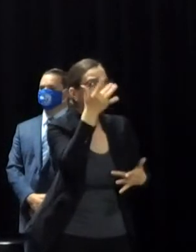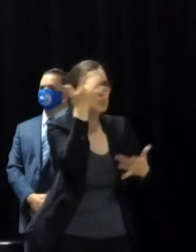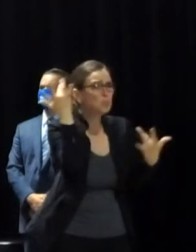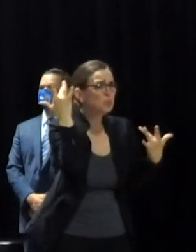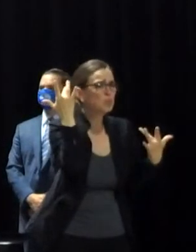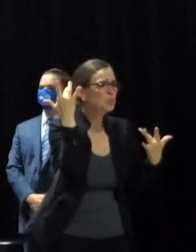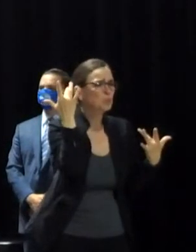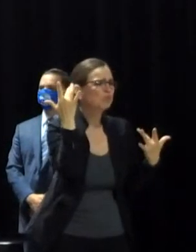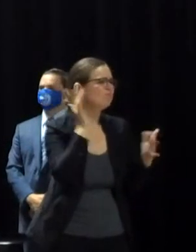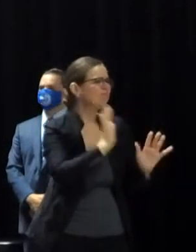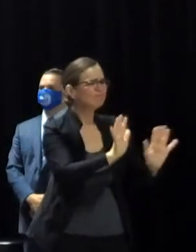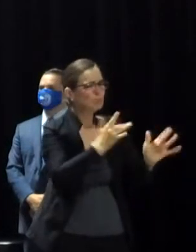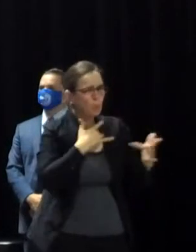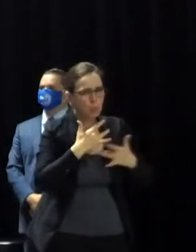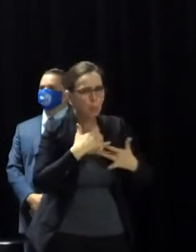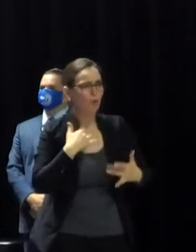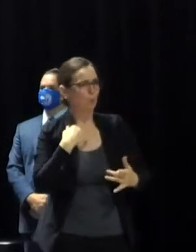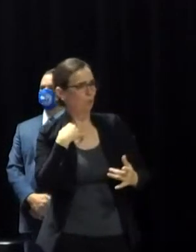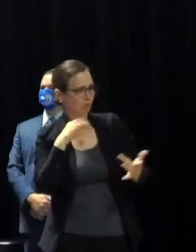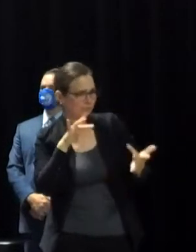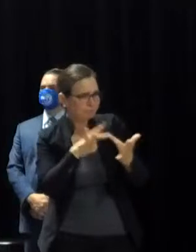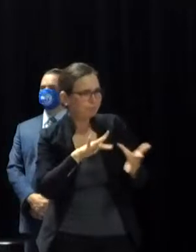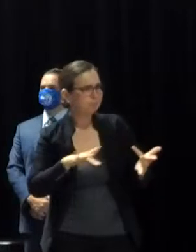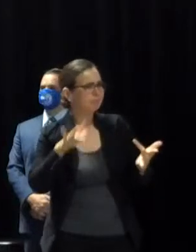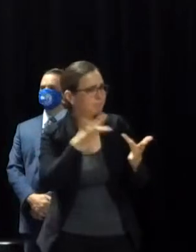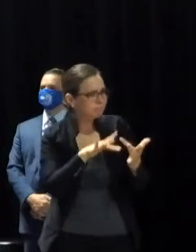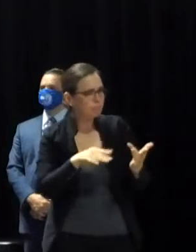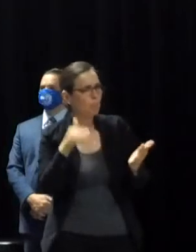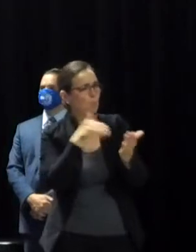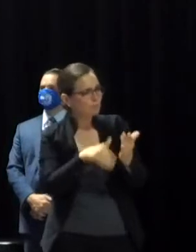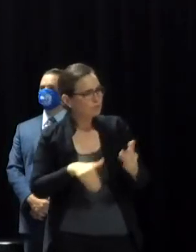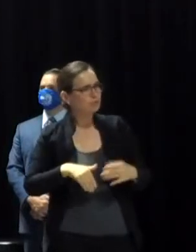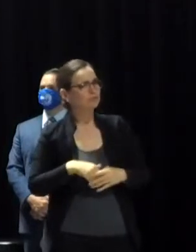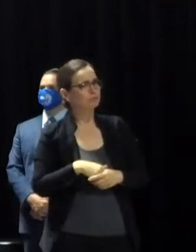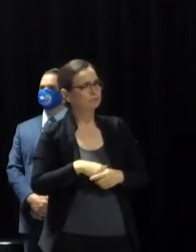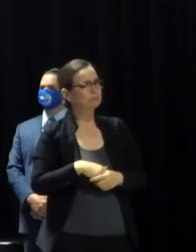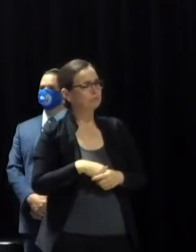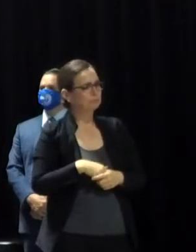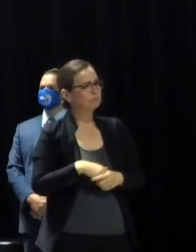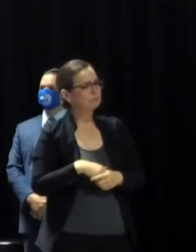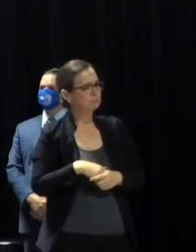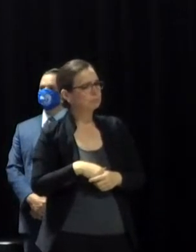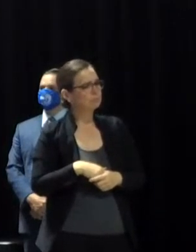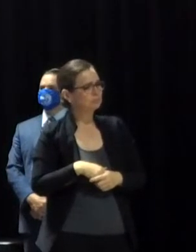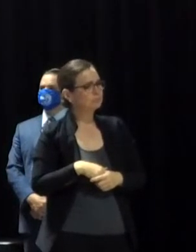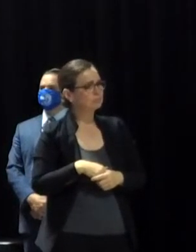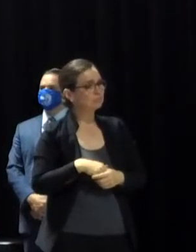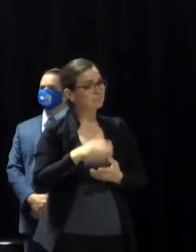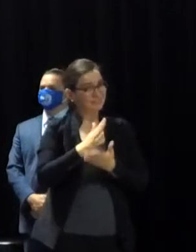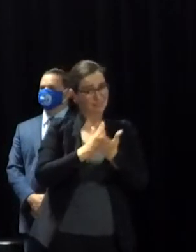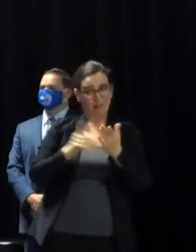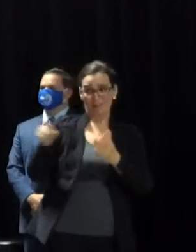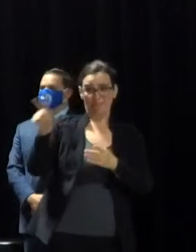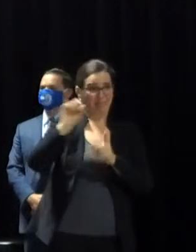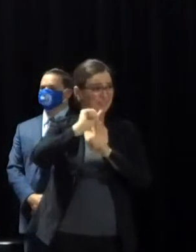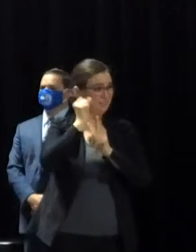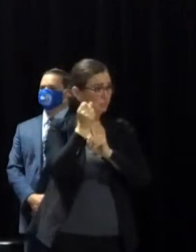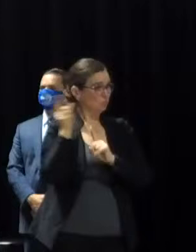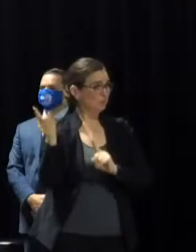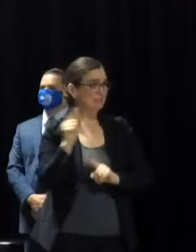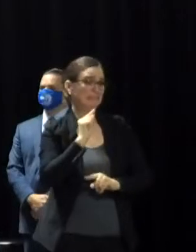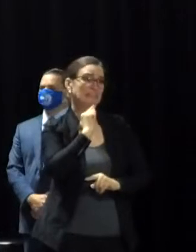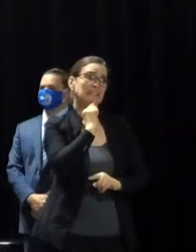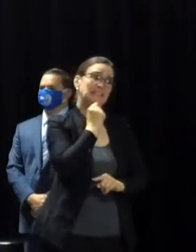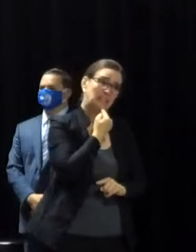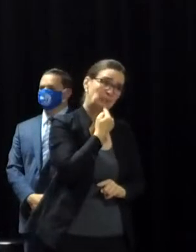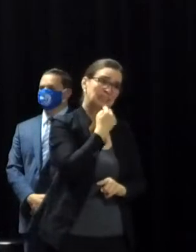2 red are the very important part. These are critical people who ended up in the hospital, who are in critical condition. And what happens